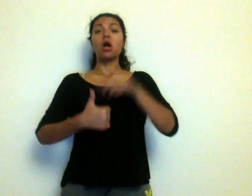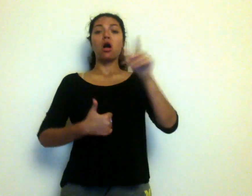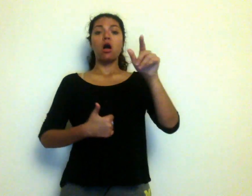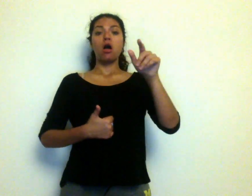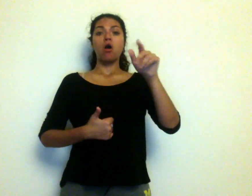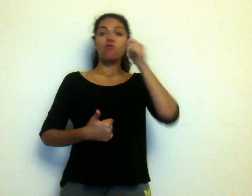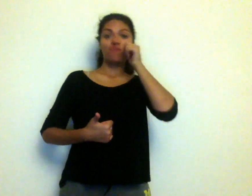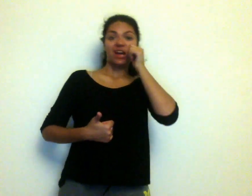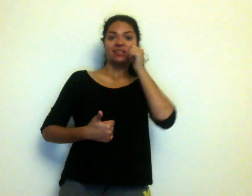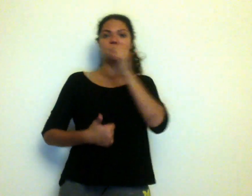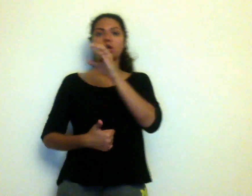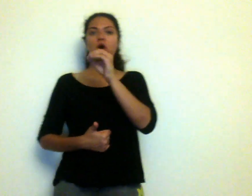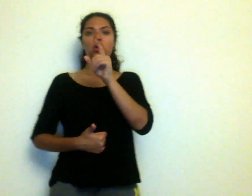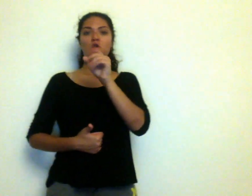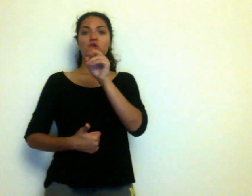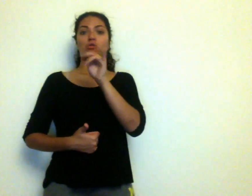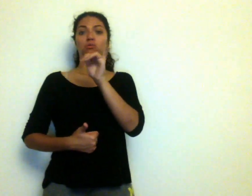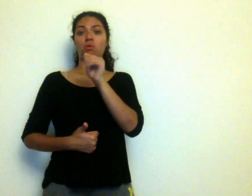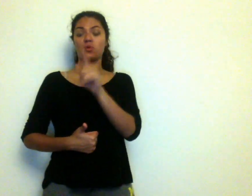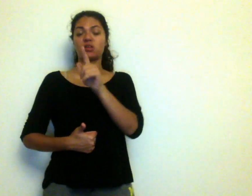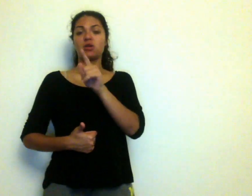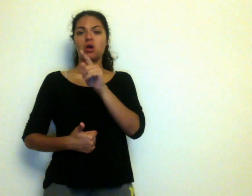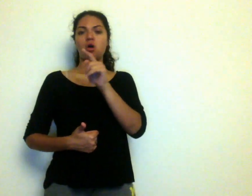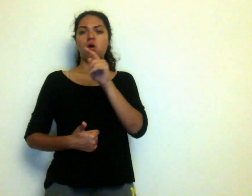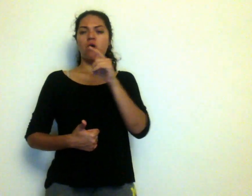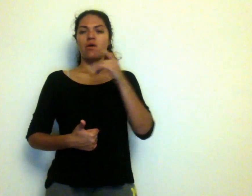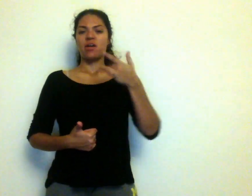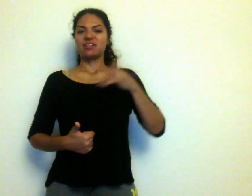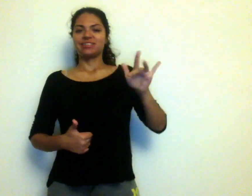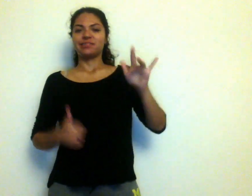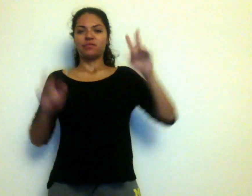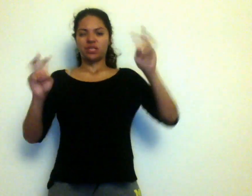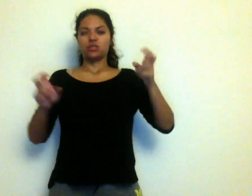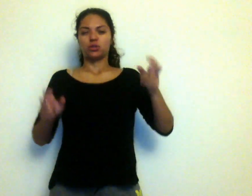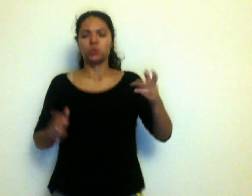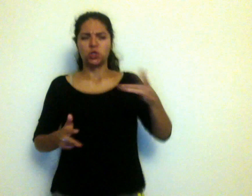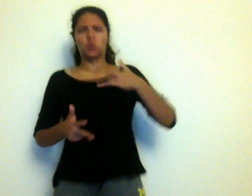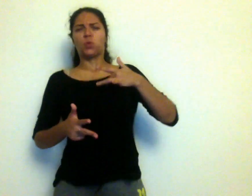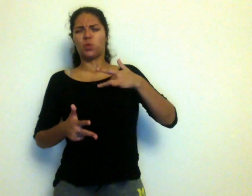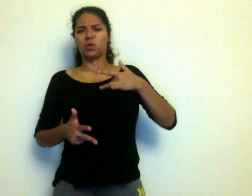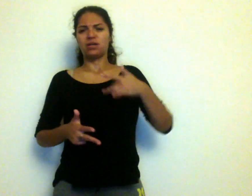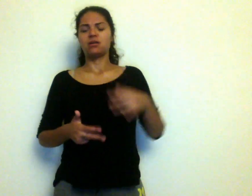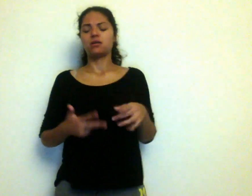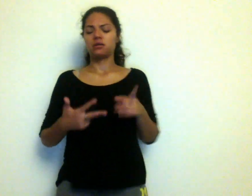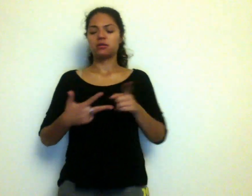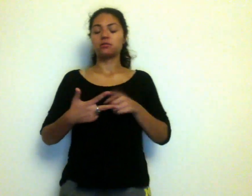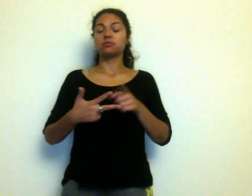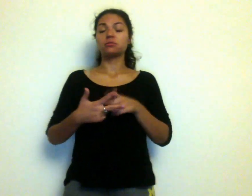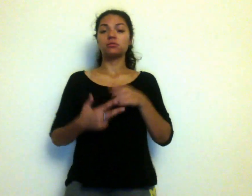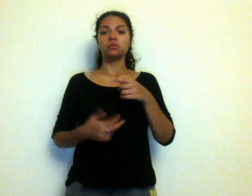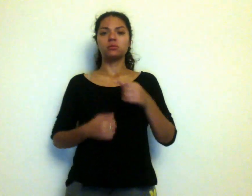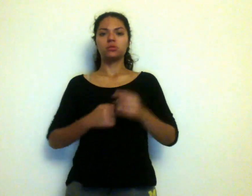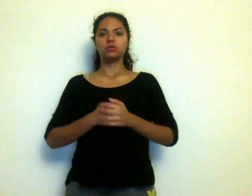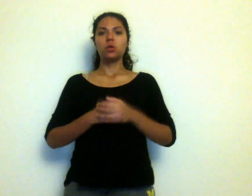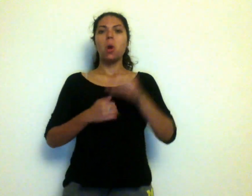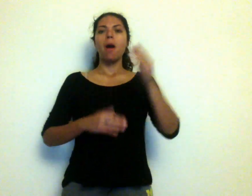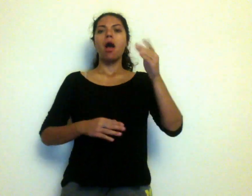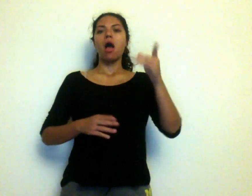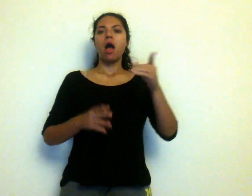married biological science. He did that brilliantly in his subsequent lectures. He said, for example, Darwin is talking